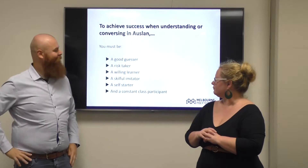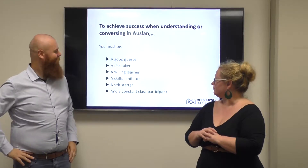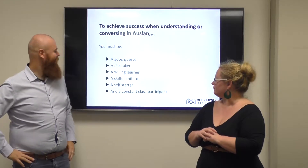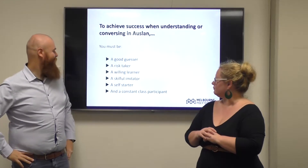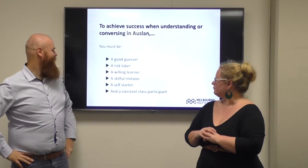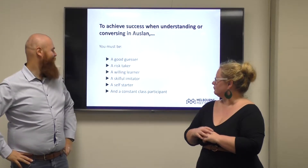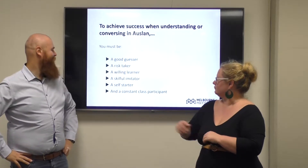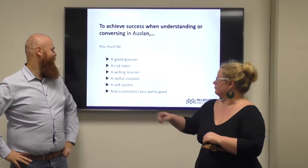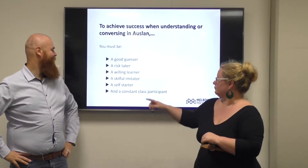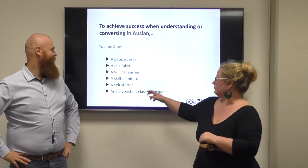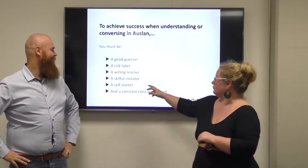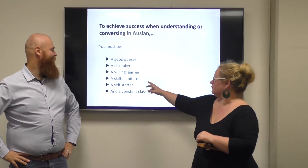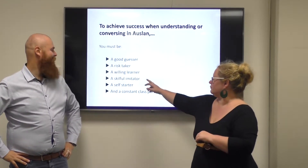improve your skills.